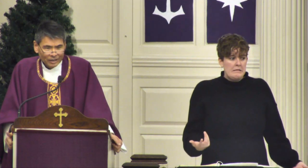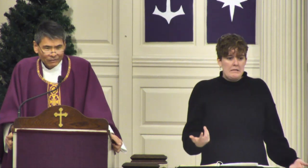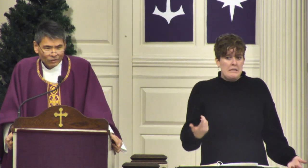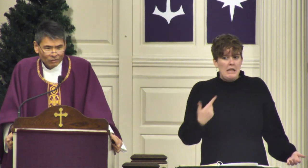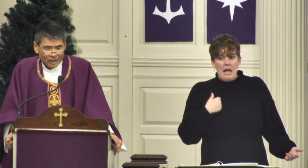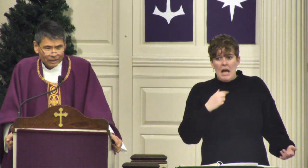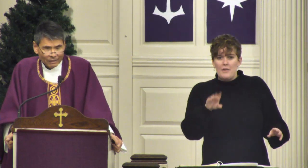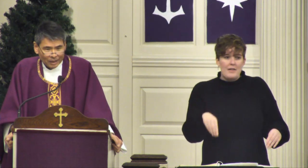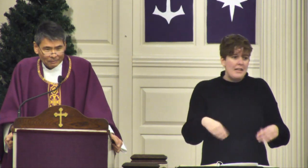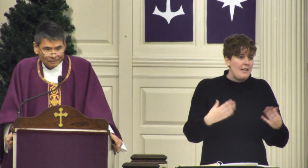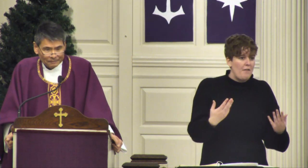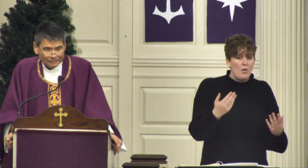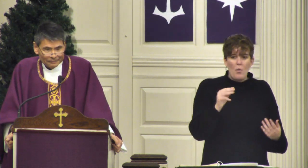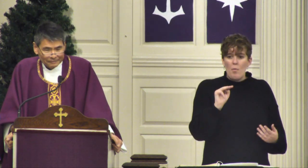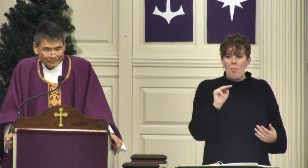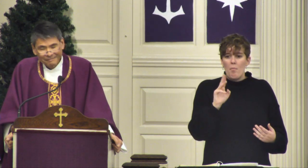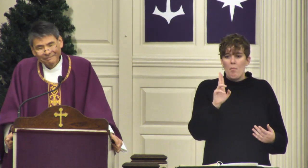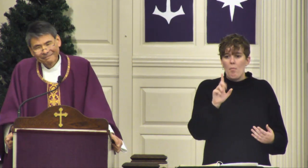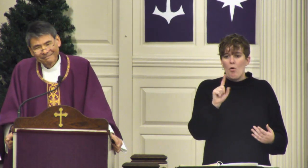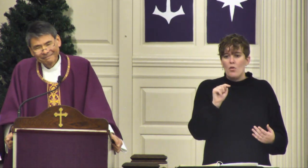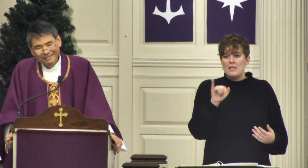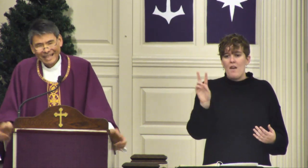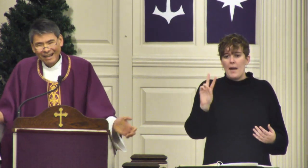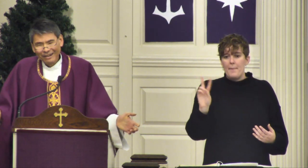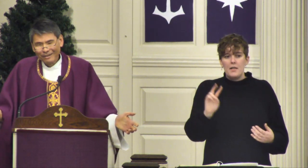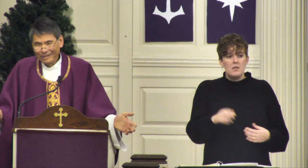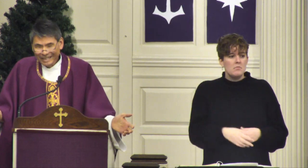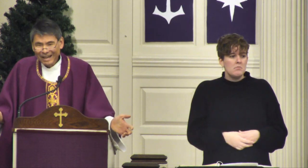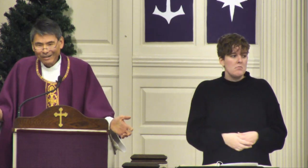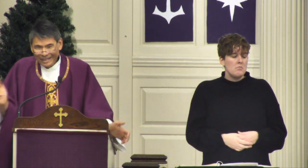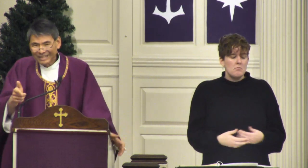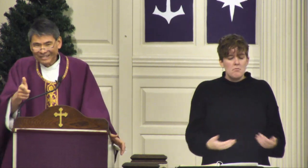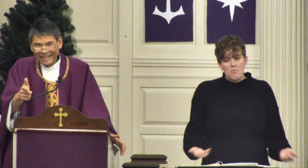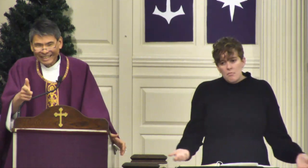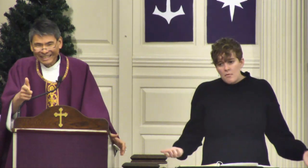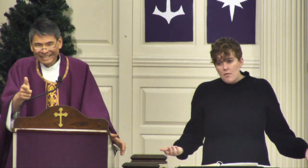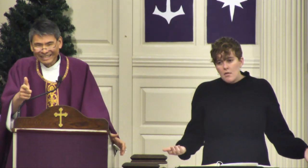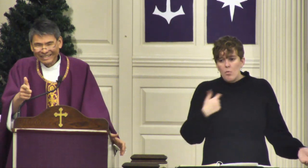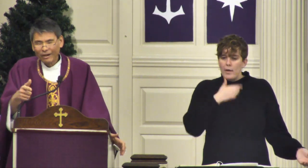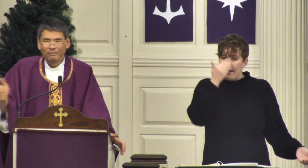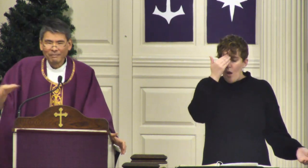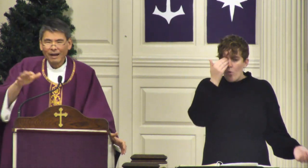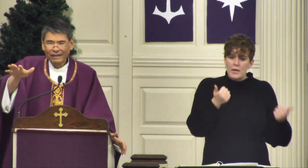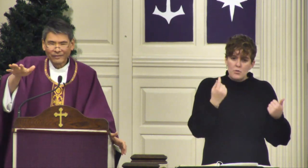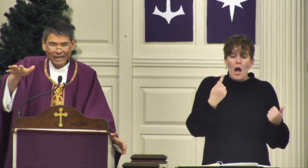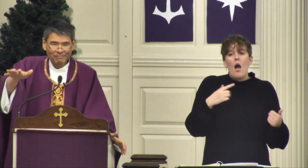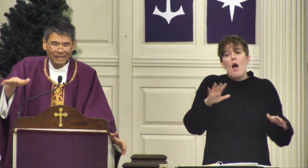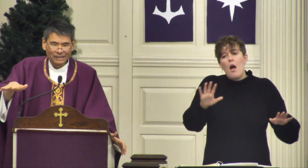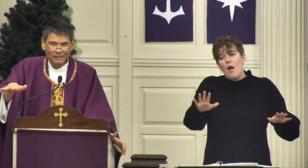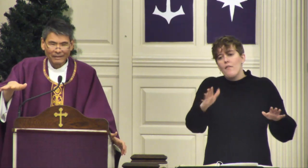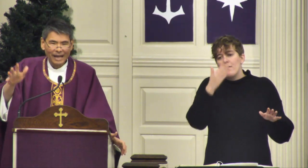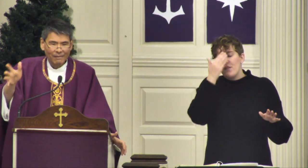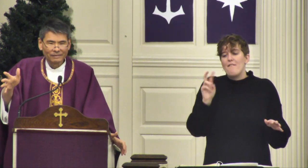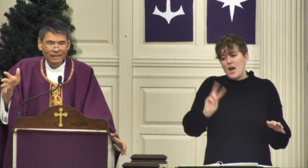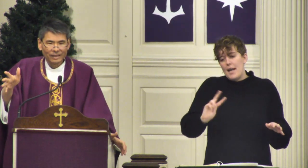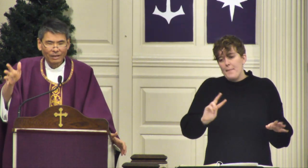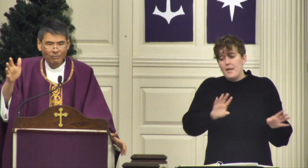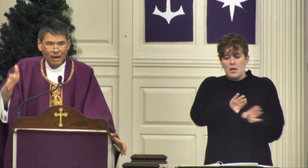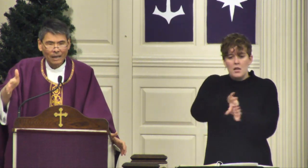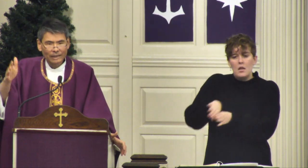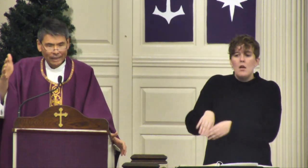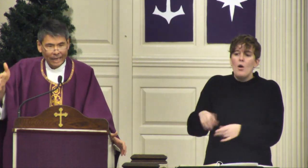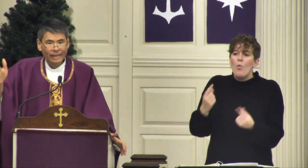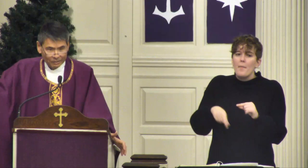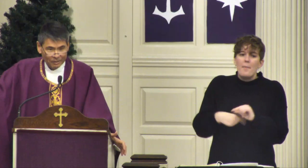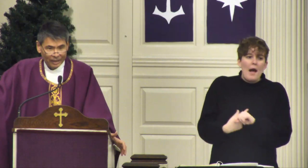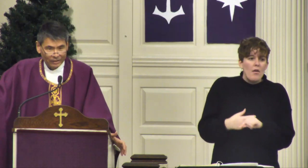a multivitamin. Now, we know which one, or okay, forget multivitamin. How about, you know, broccoli, kale,